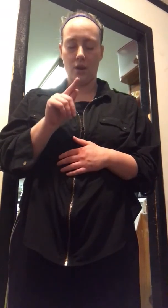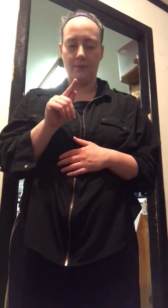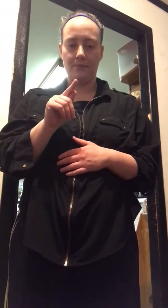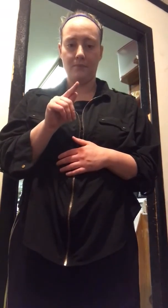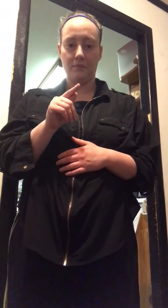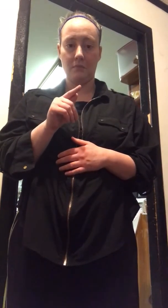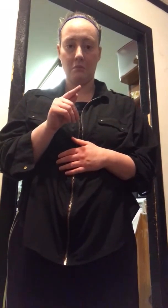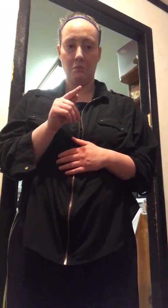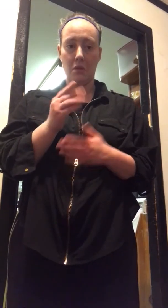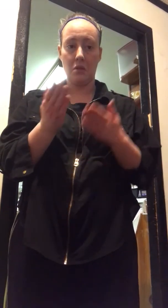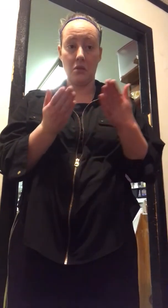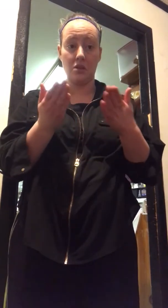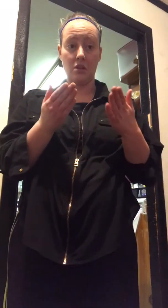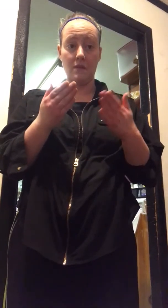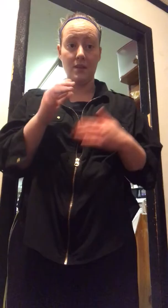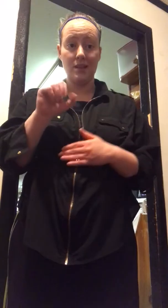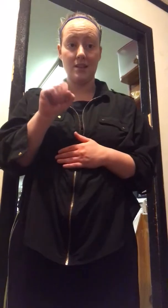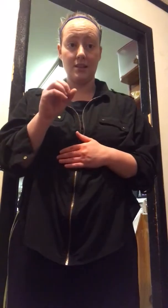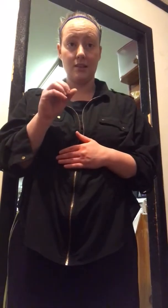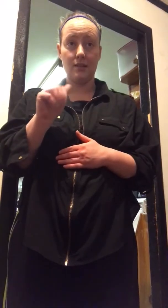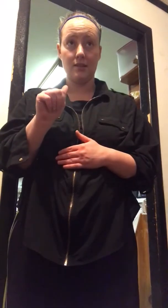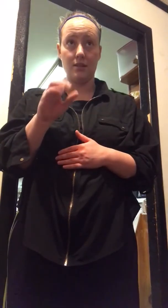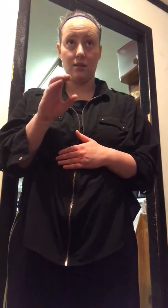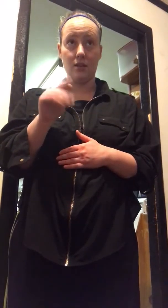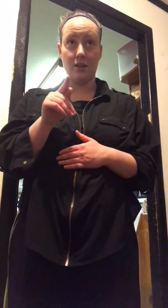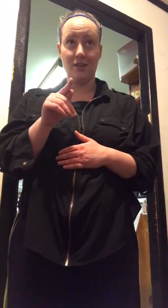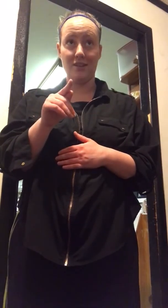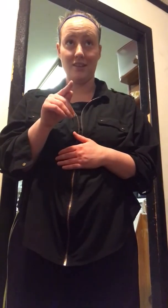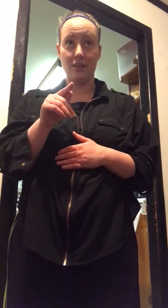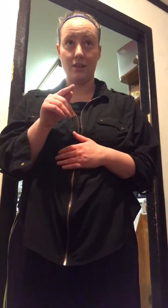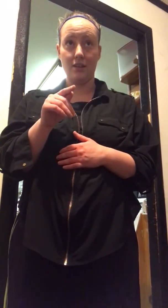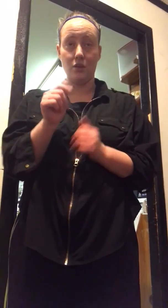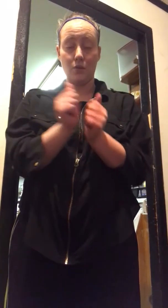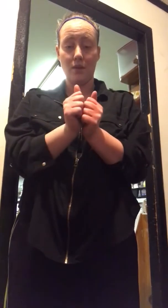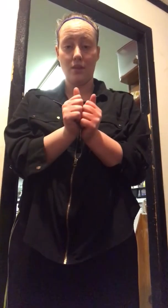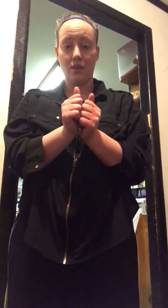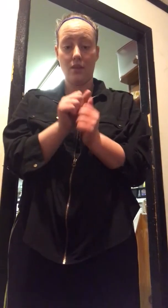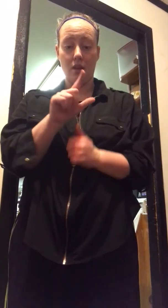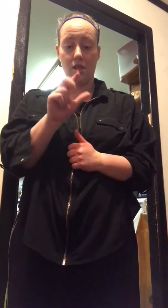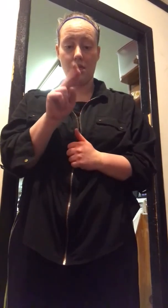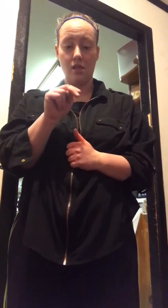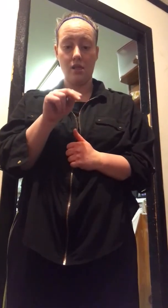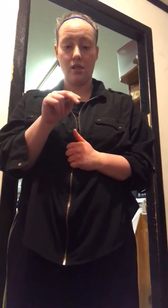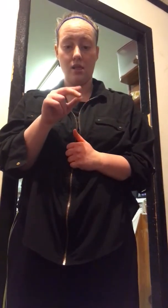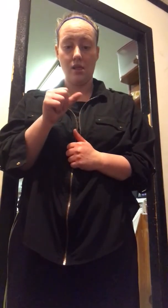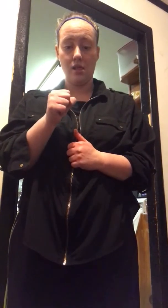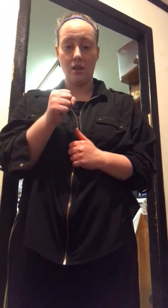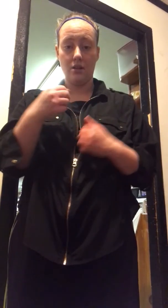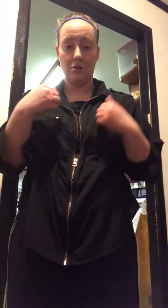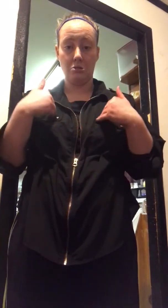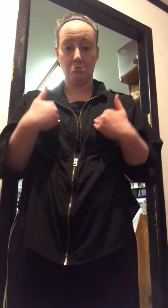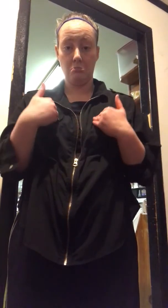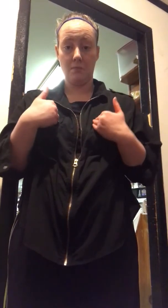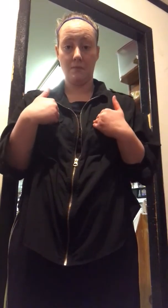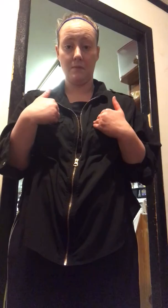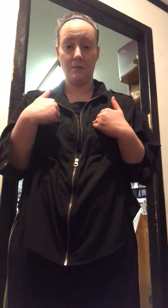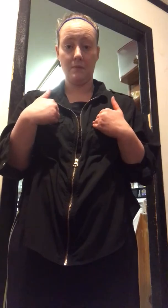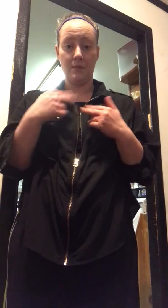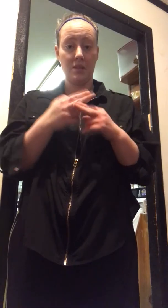sac that is in contact with the lungs is called